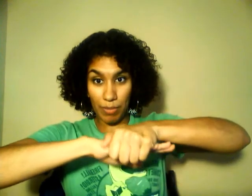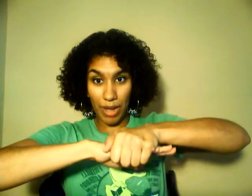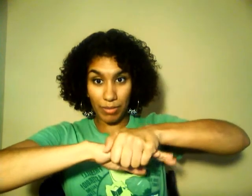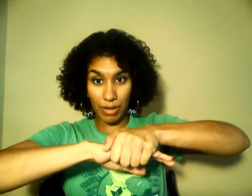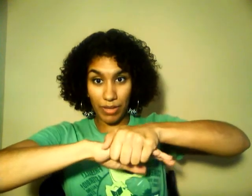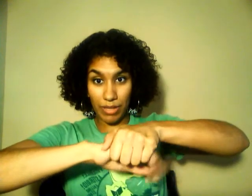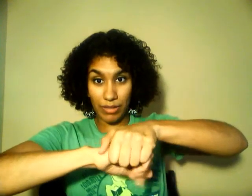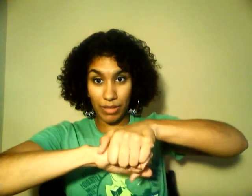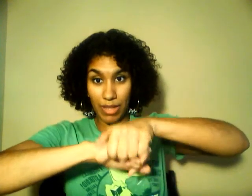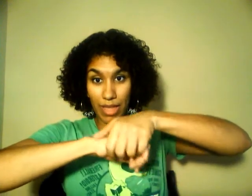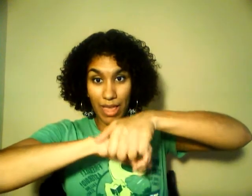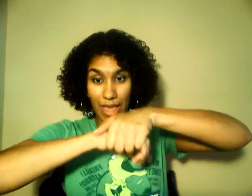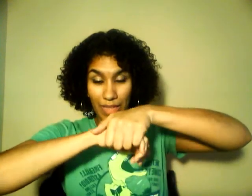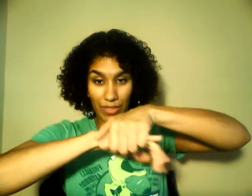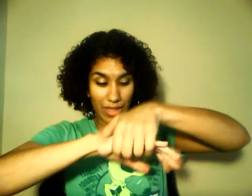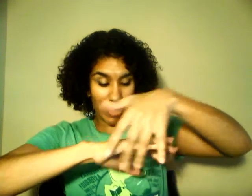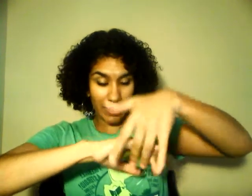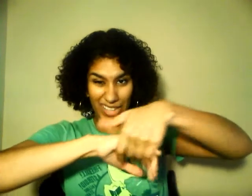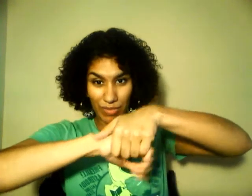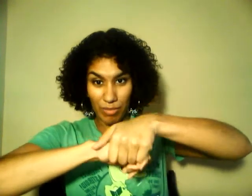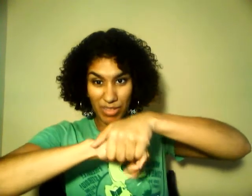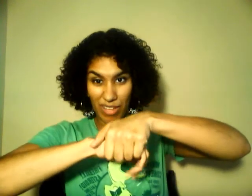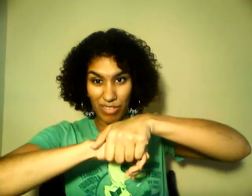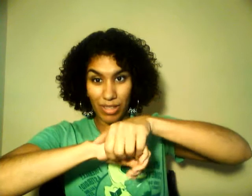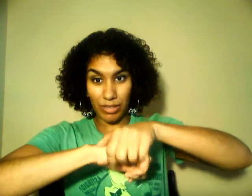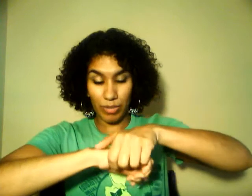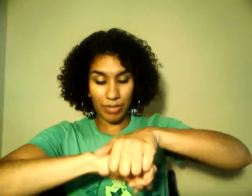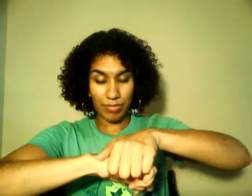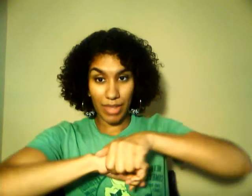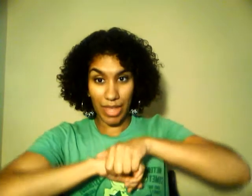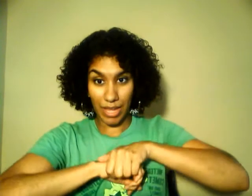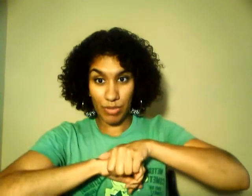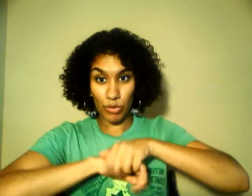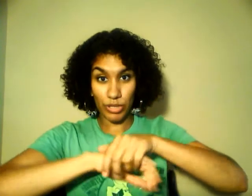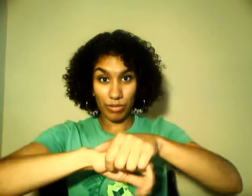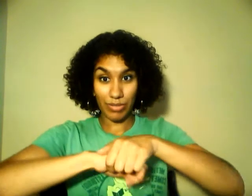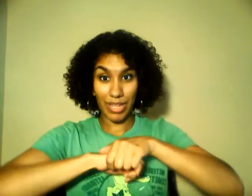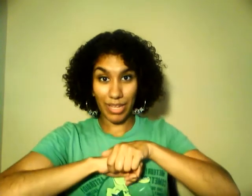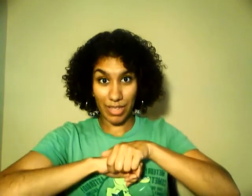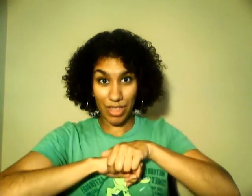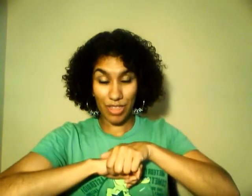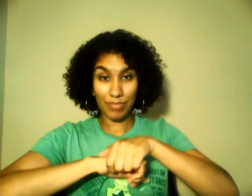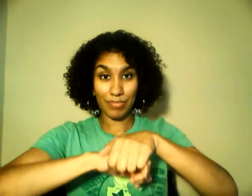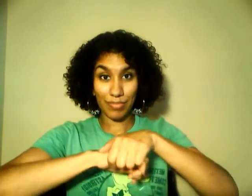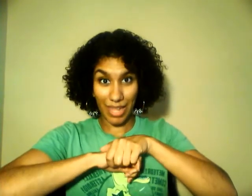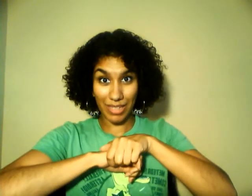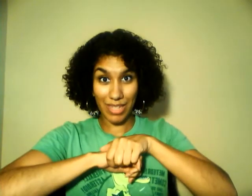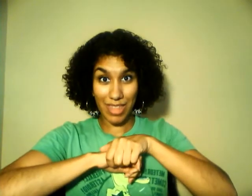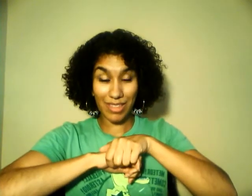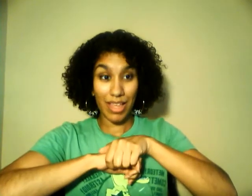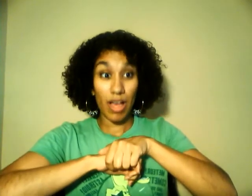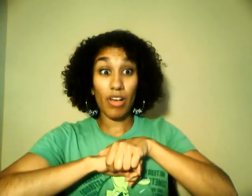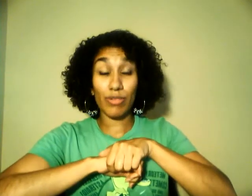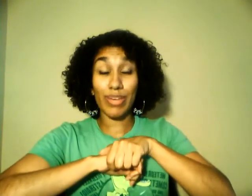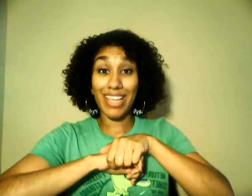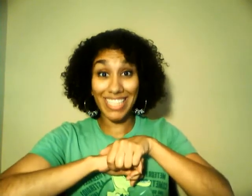bottom of it. And then this hand kind of comes down just a little bit. And it comes toward you. English. English. Also England.